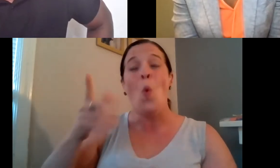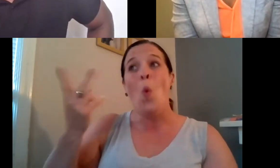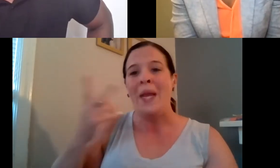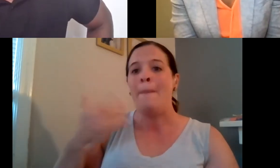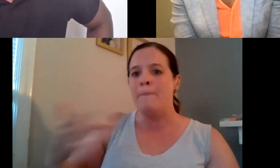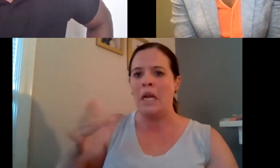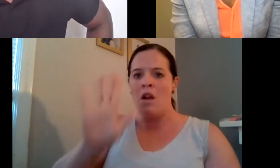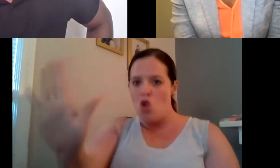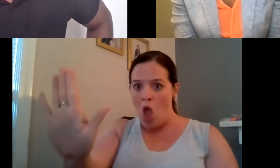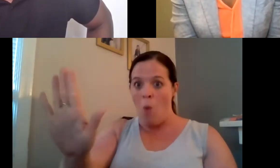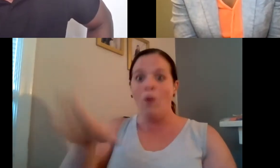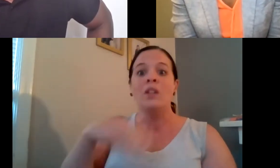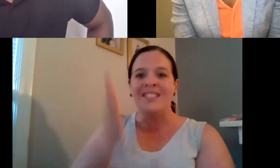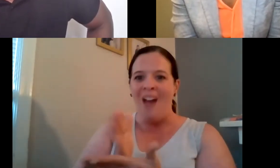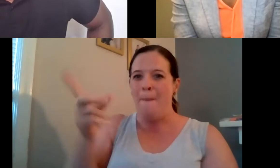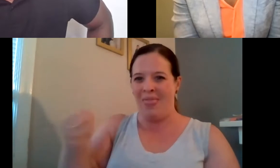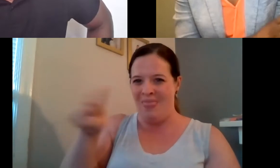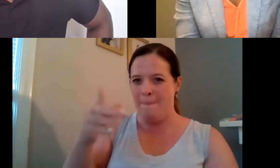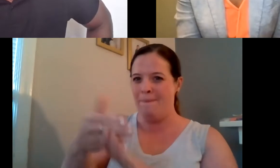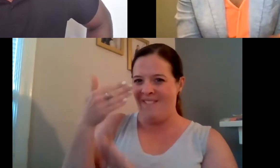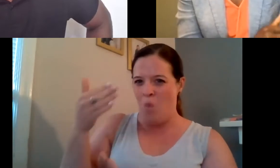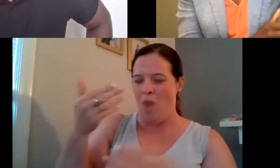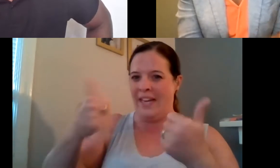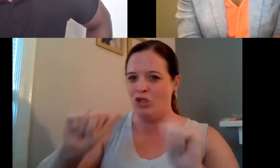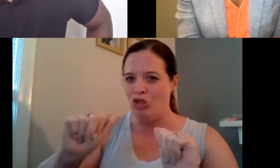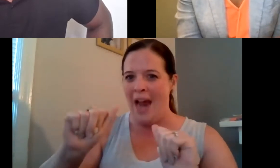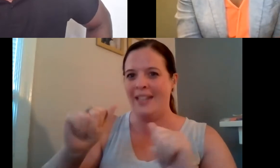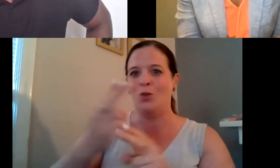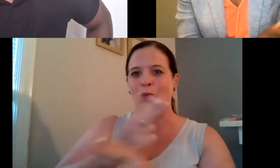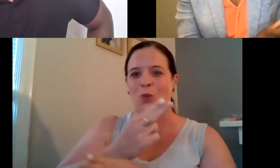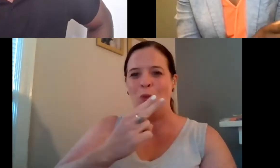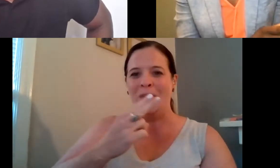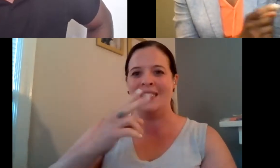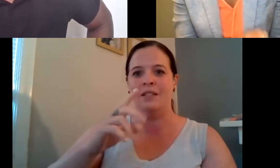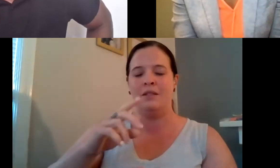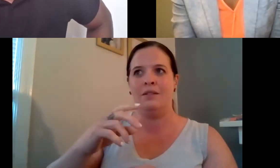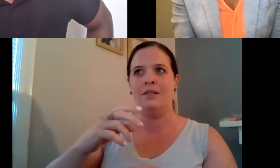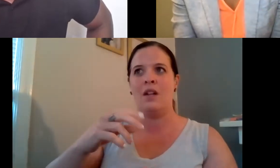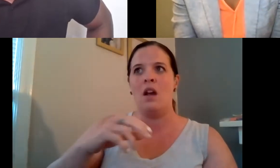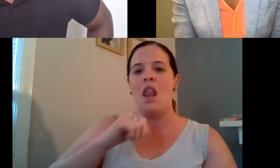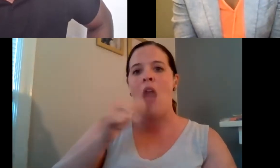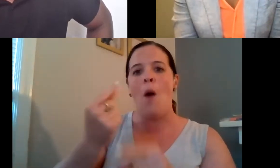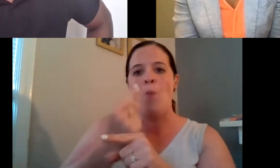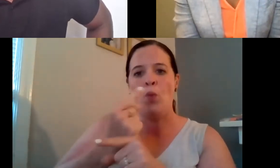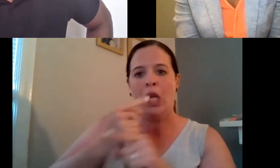happening. And we say, no, we intervene before they actually try to use the underage